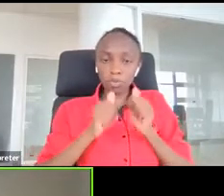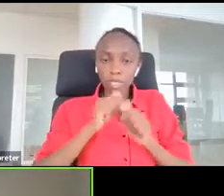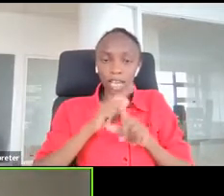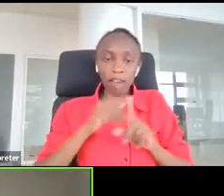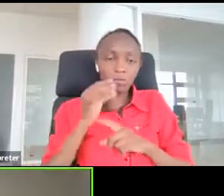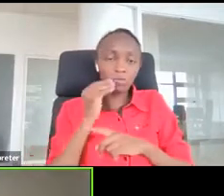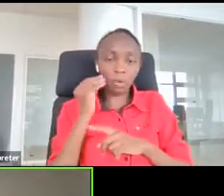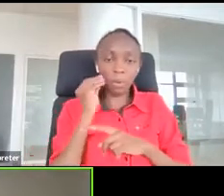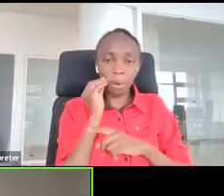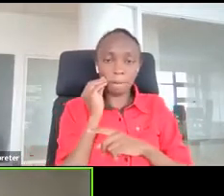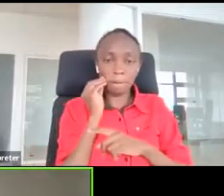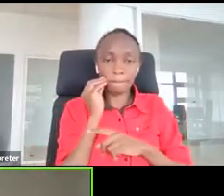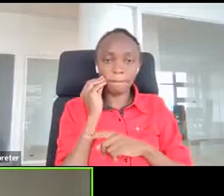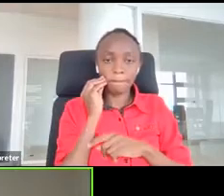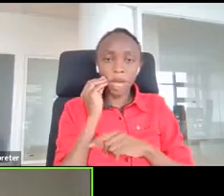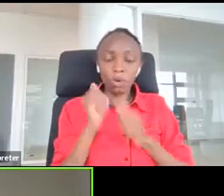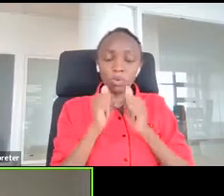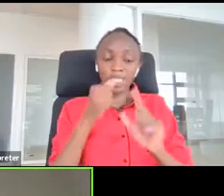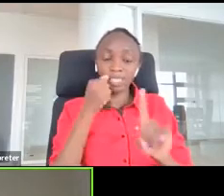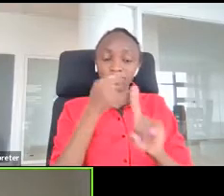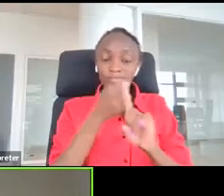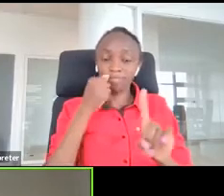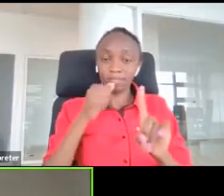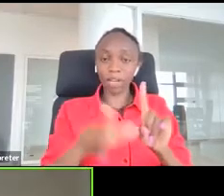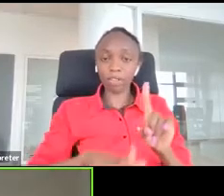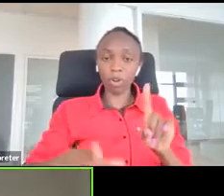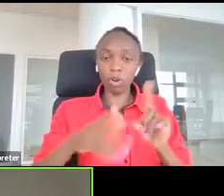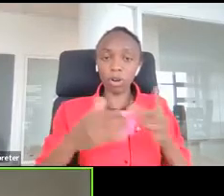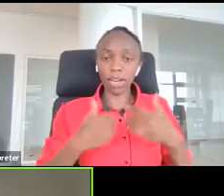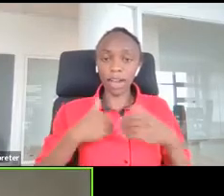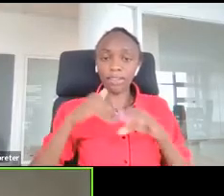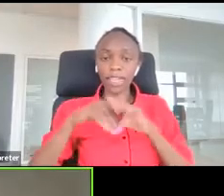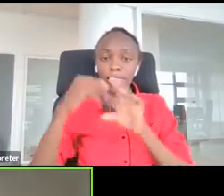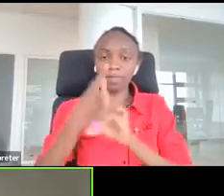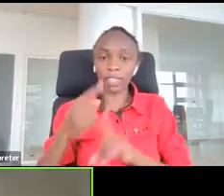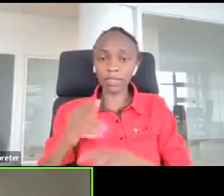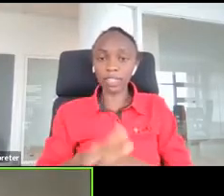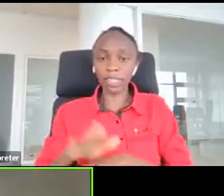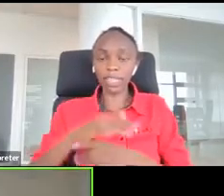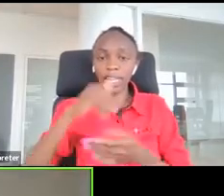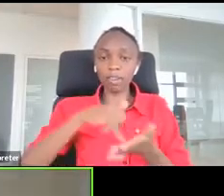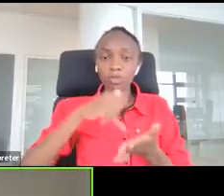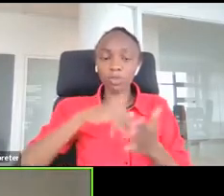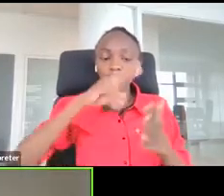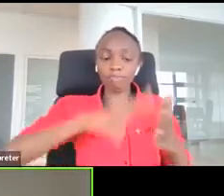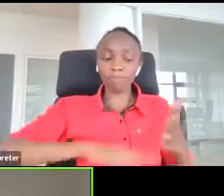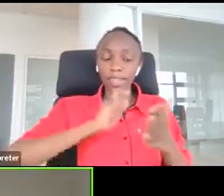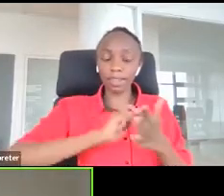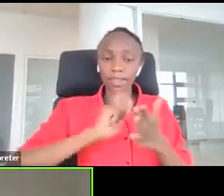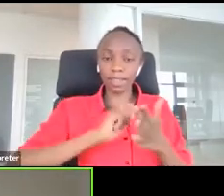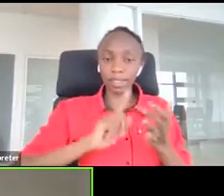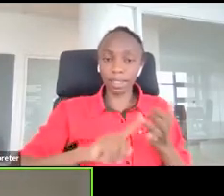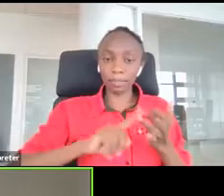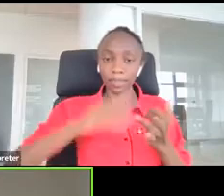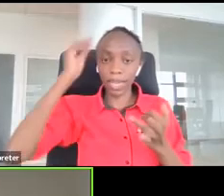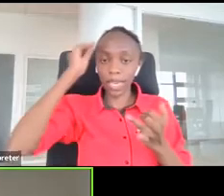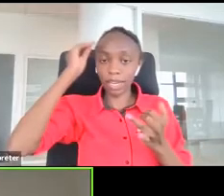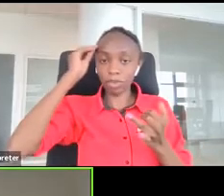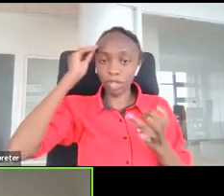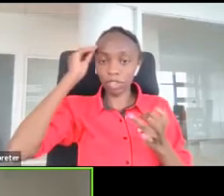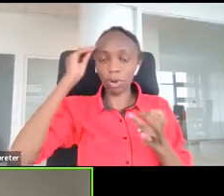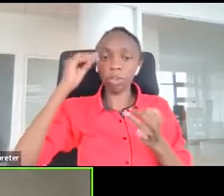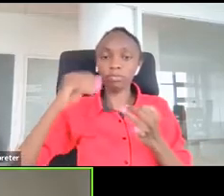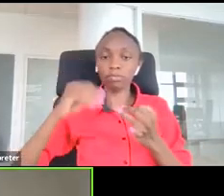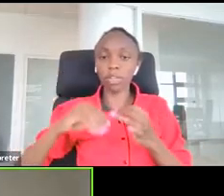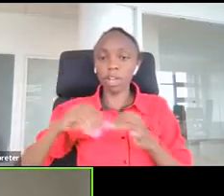impact locally in a range of different areas, including literacy, education, indigenous language